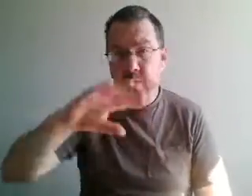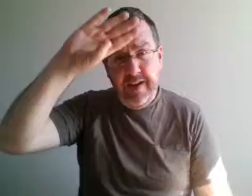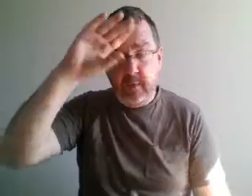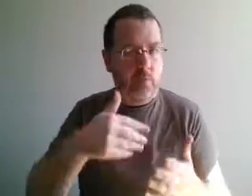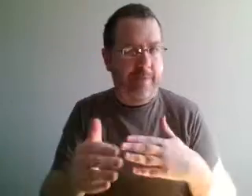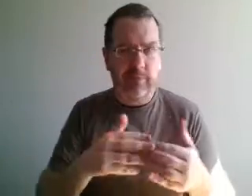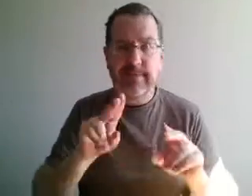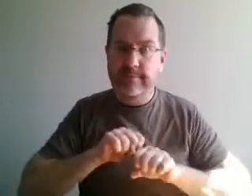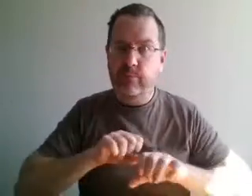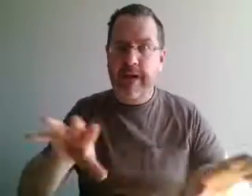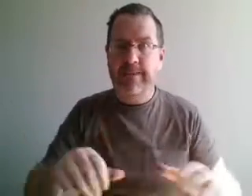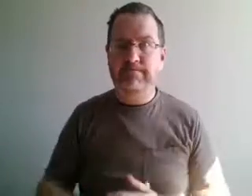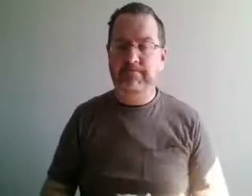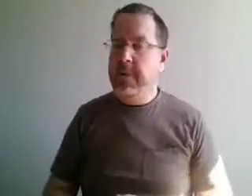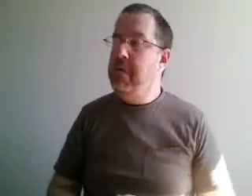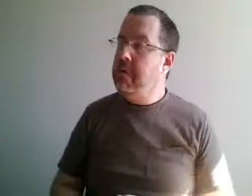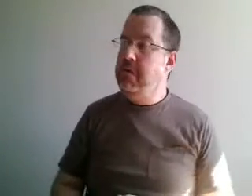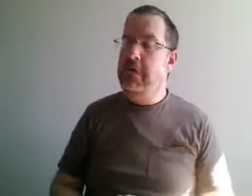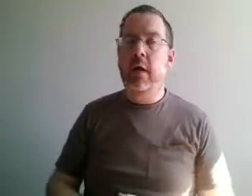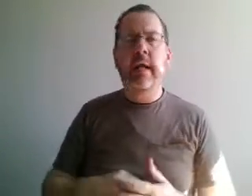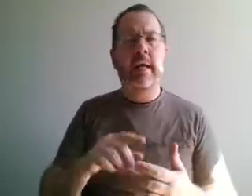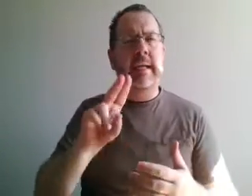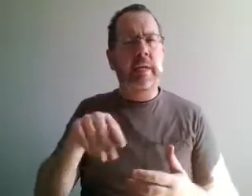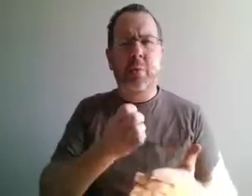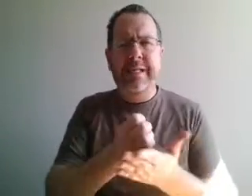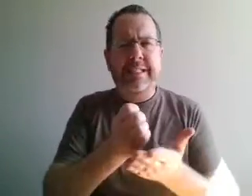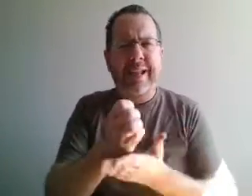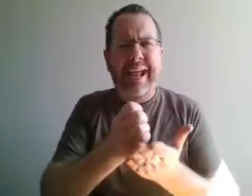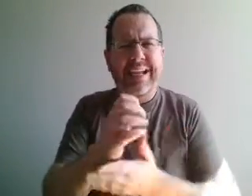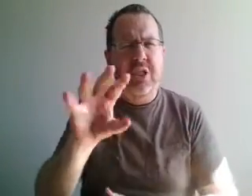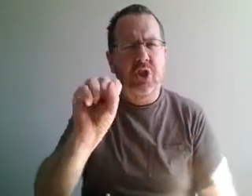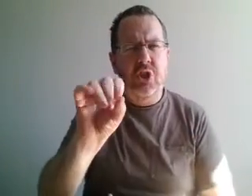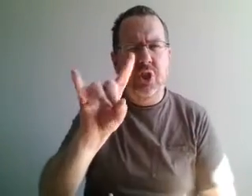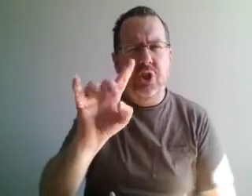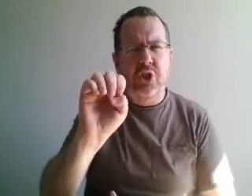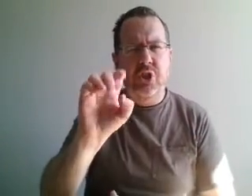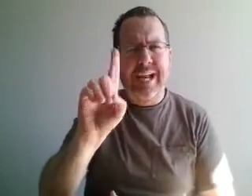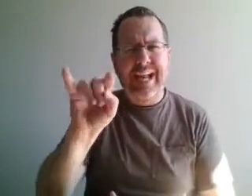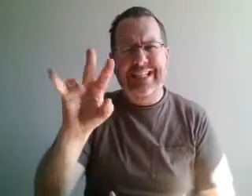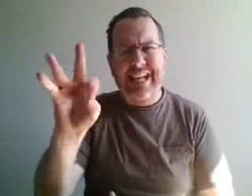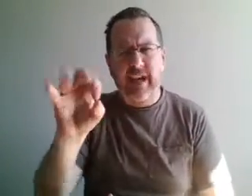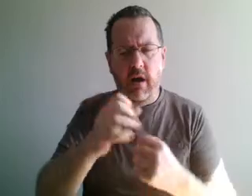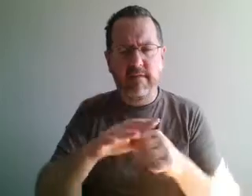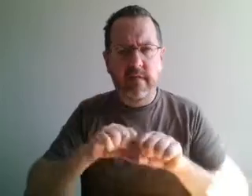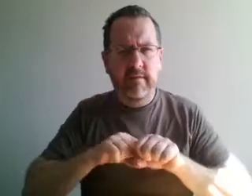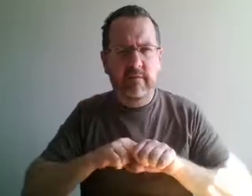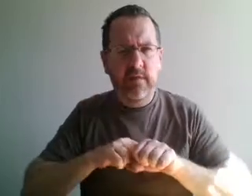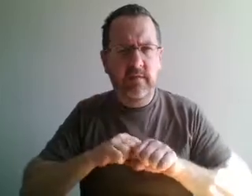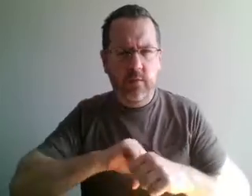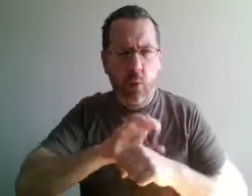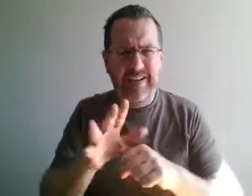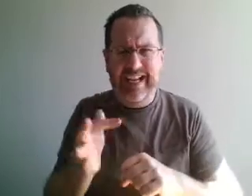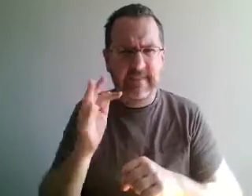where somebody had asked, can you please explain shedding of the virus when not symptomatic? And I know you've addressed some of that there. If you're not coughing or sneezing and